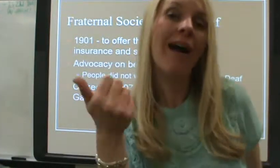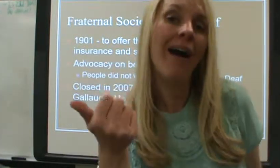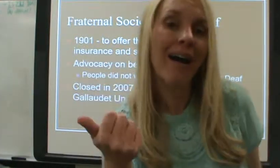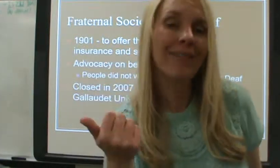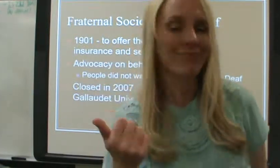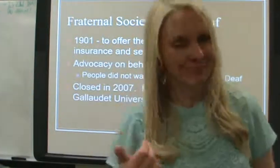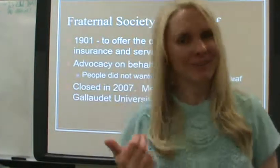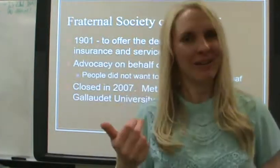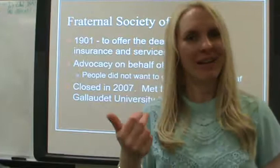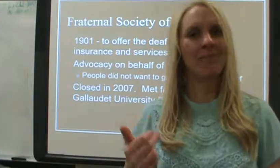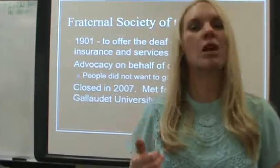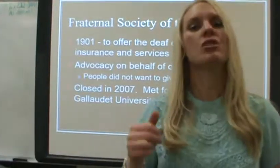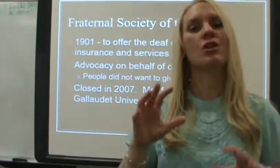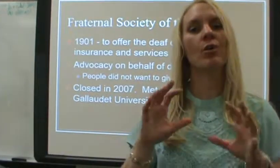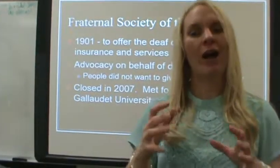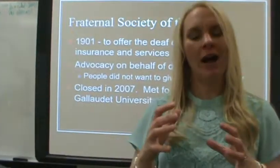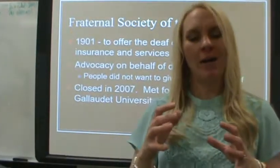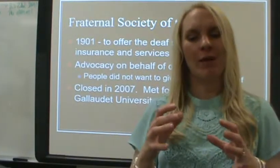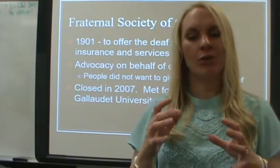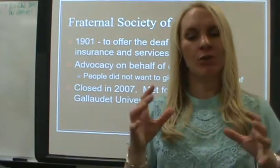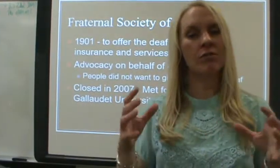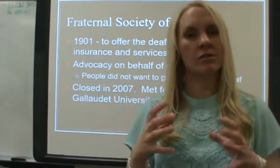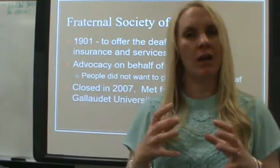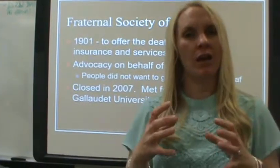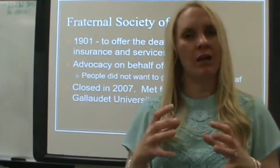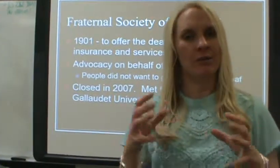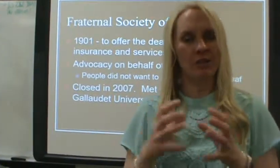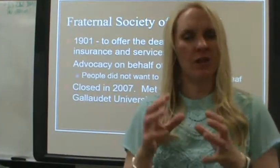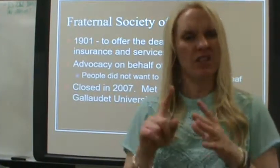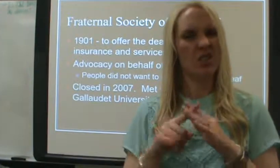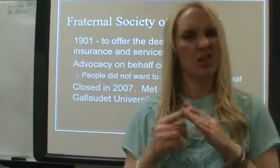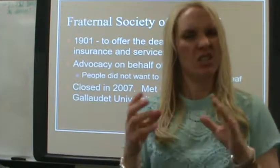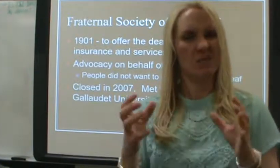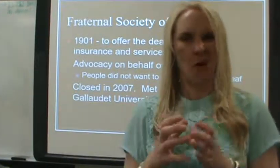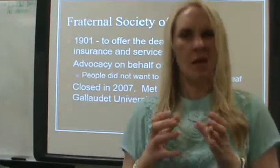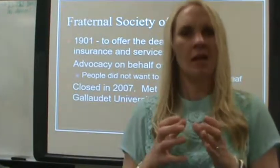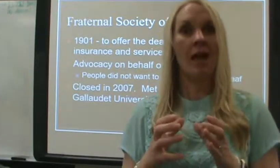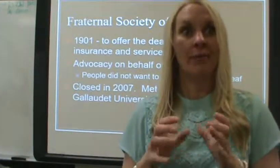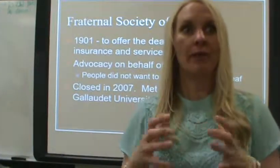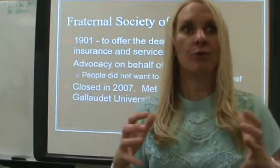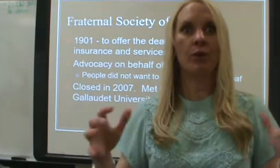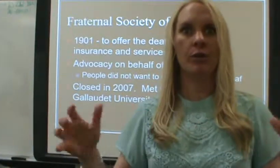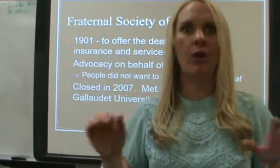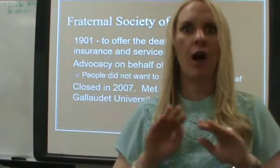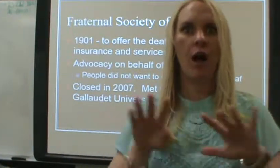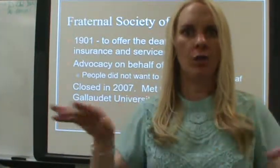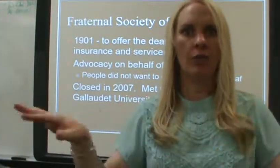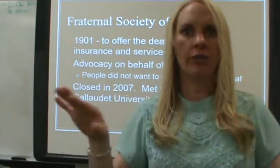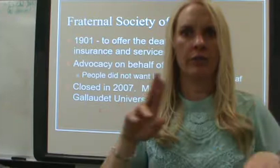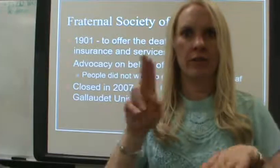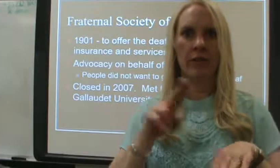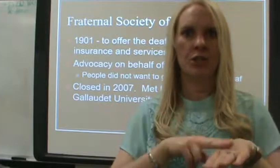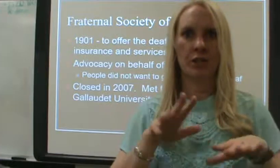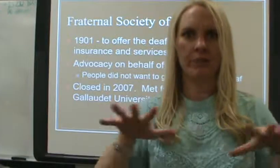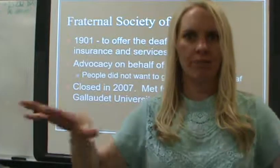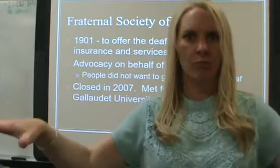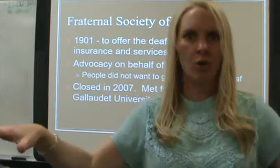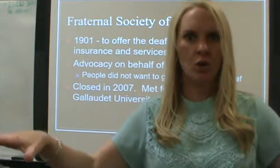all right. So it grew small. It was started small, but it grew all over the nation.